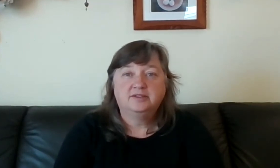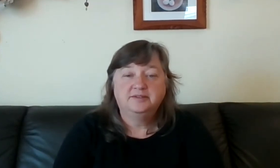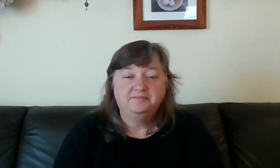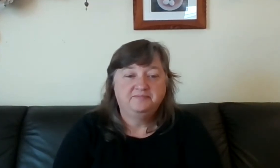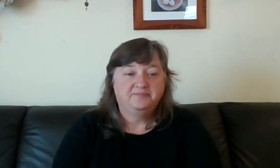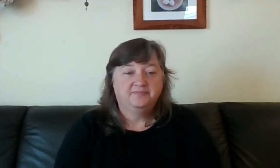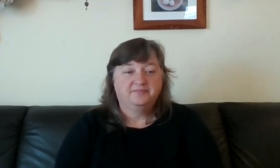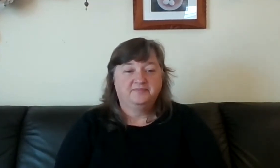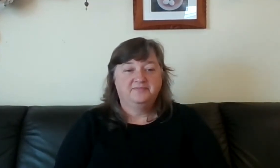box.